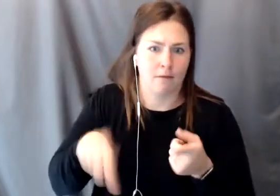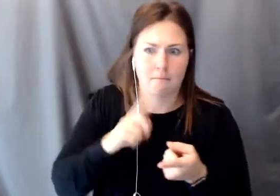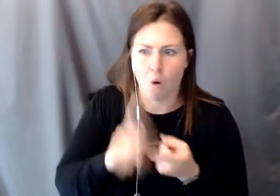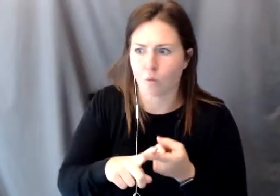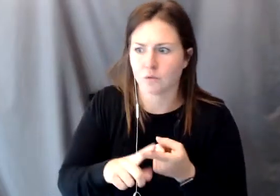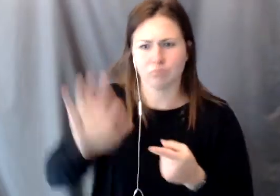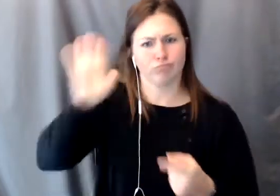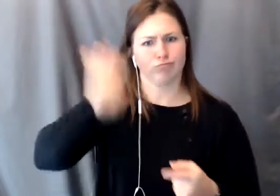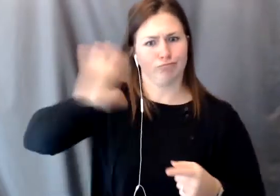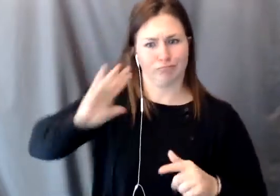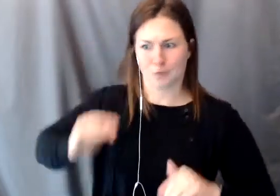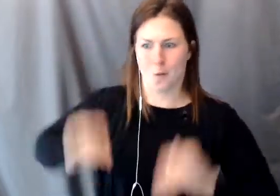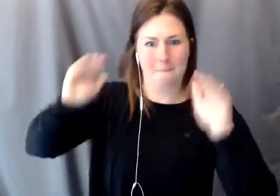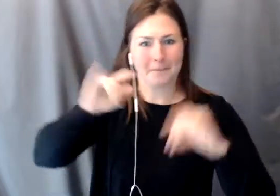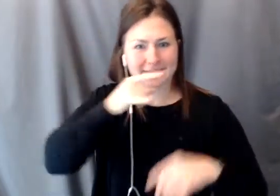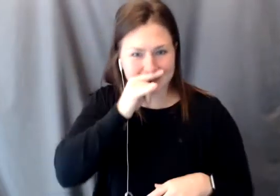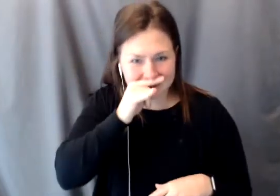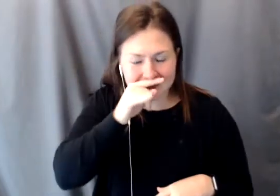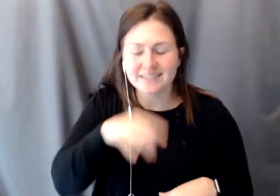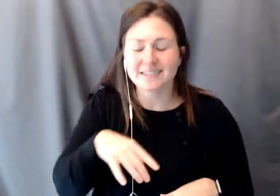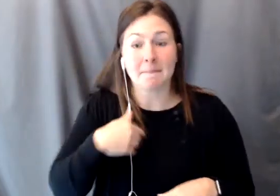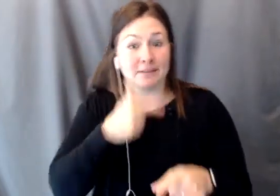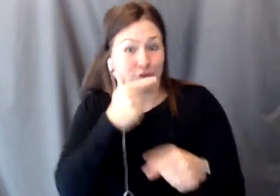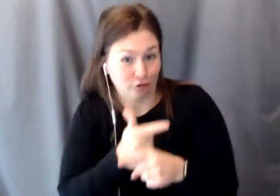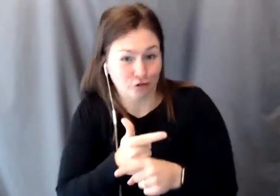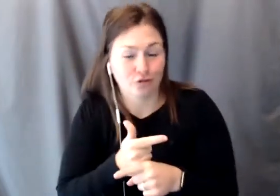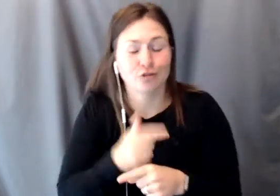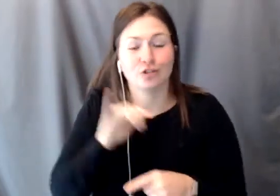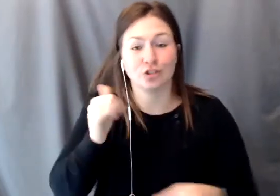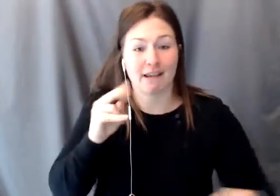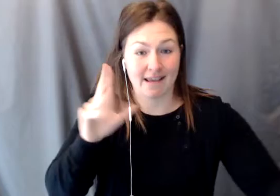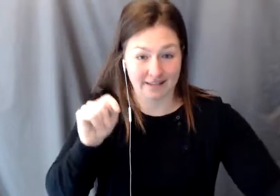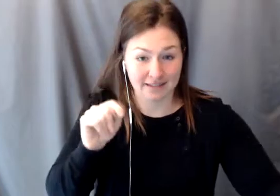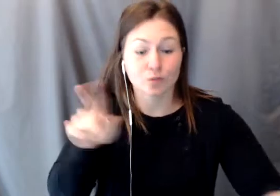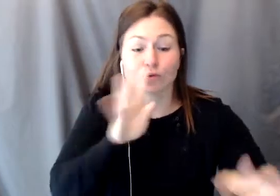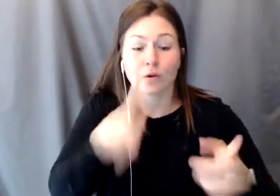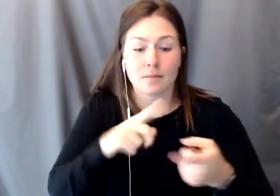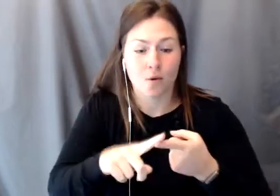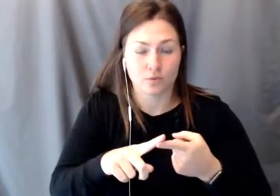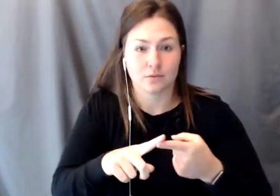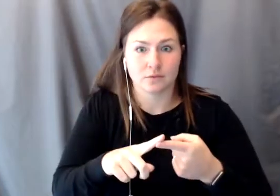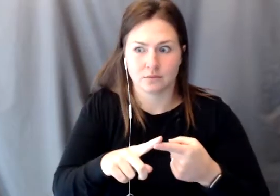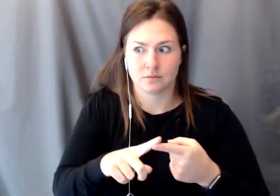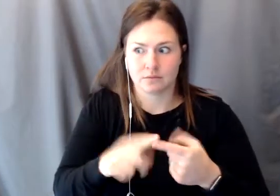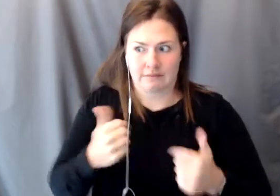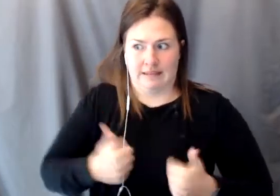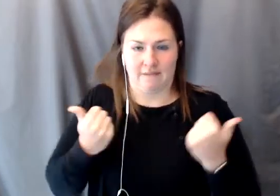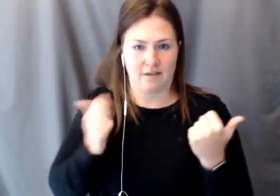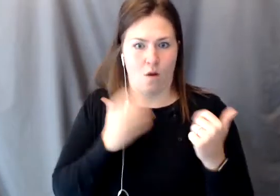kids. And my sister Janet started talking about what it was like to live in our house with me drinking.